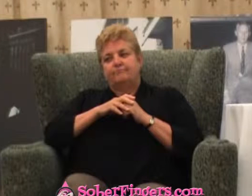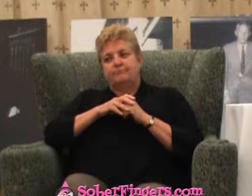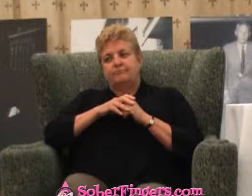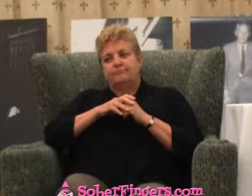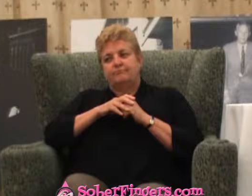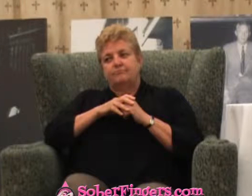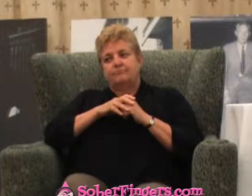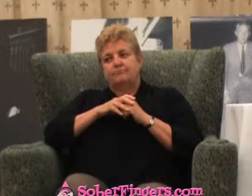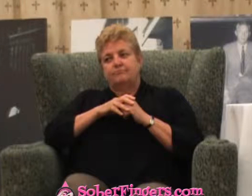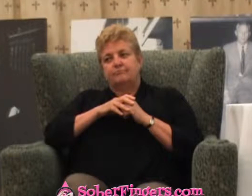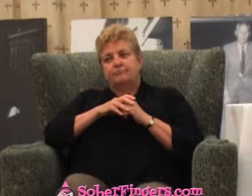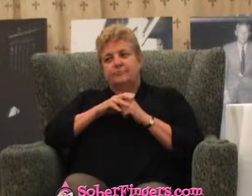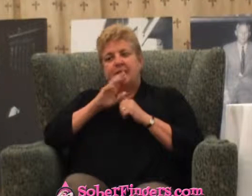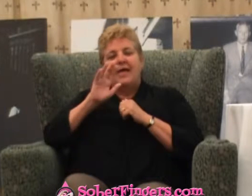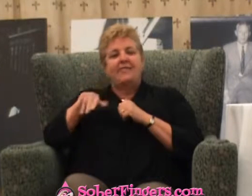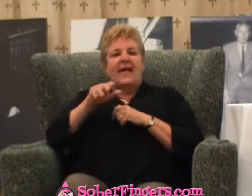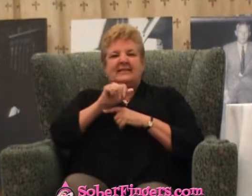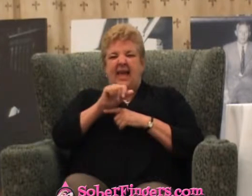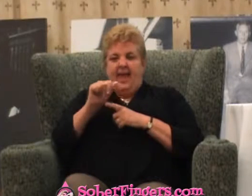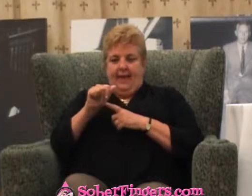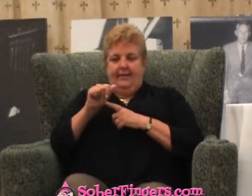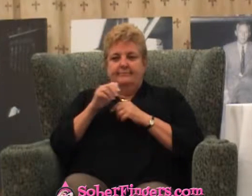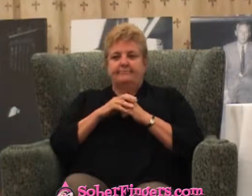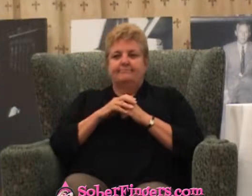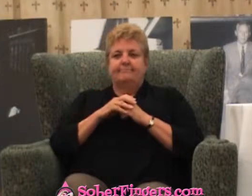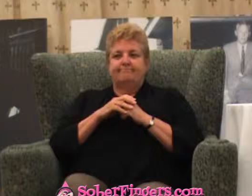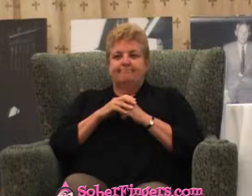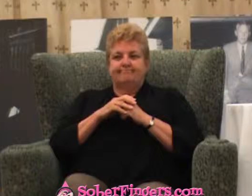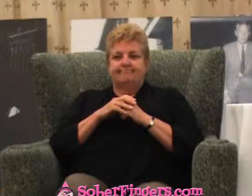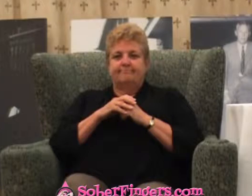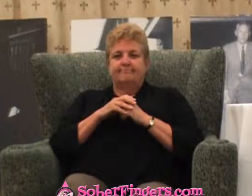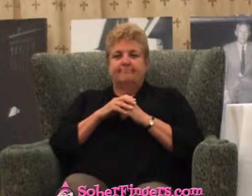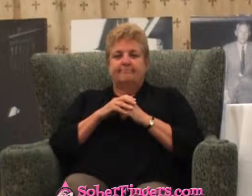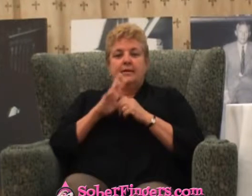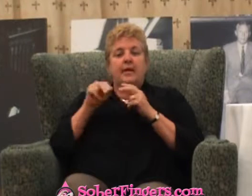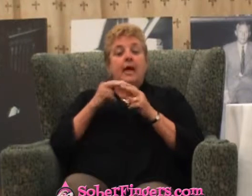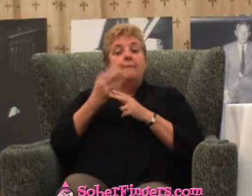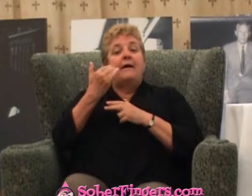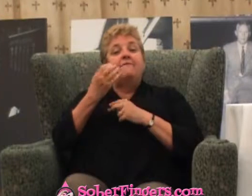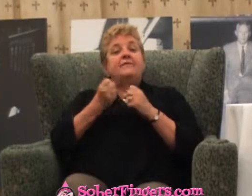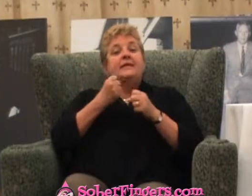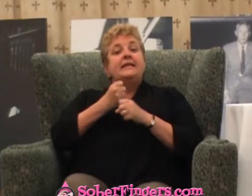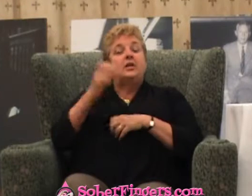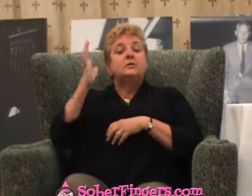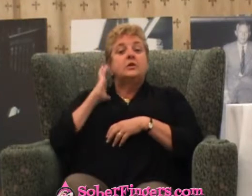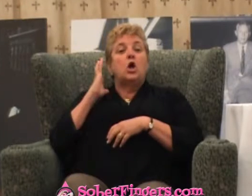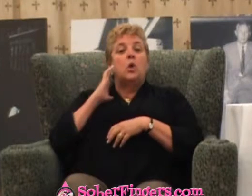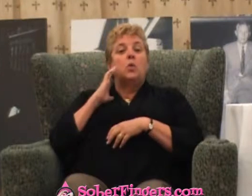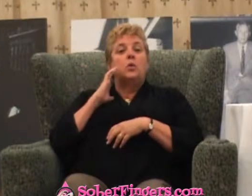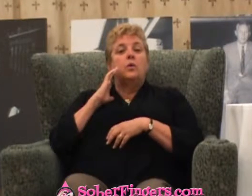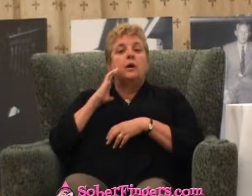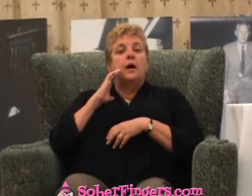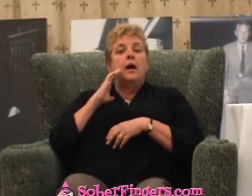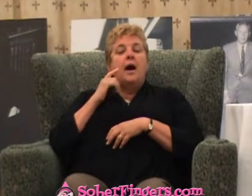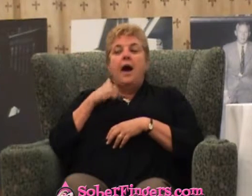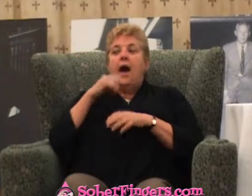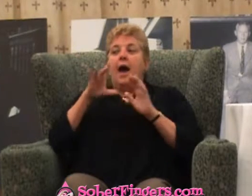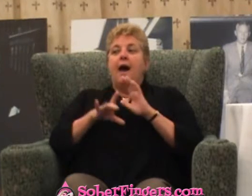You see, that's Alcoholics Anonymous. About 15 years ago, I found myself standing on the lawn of the